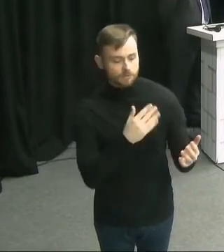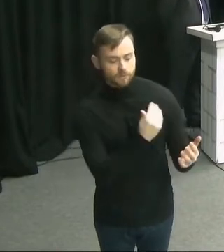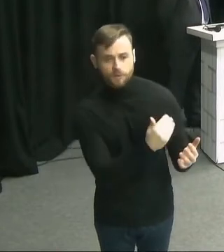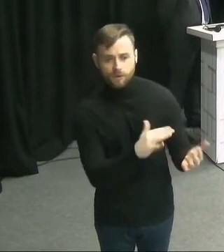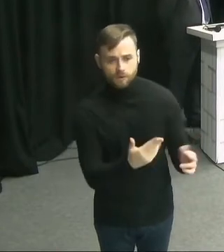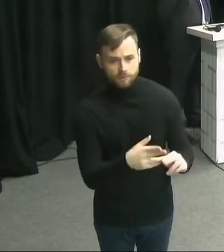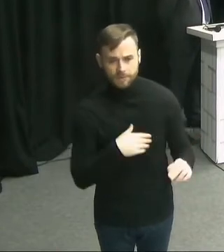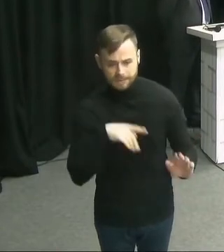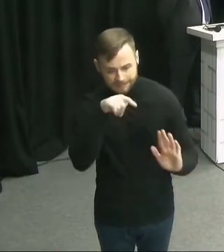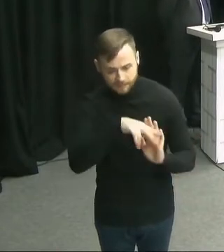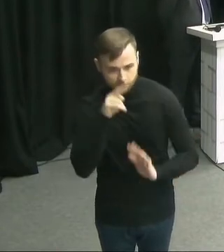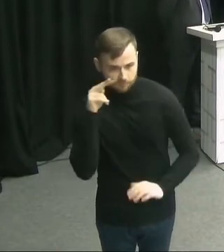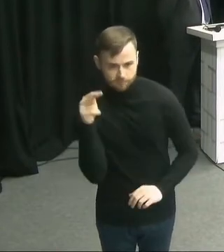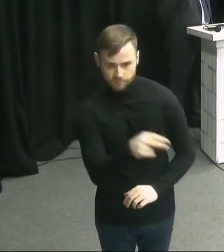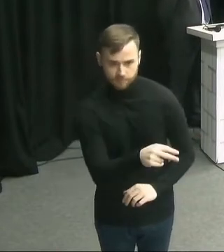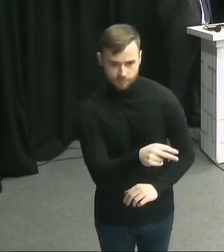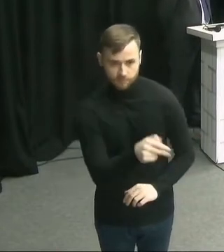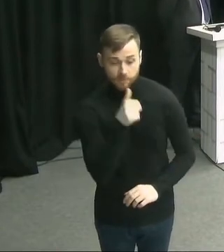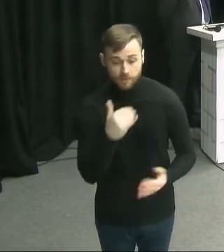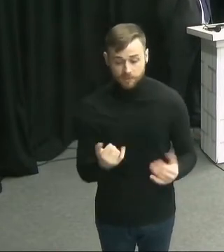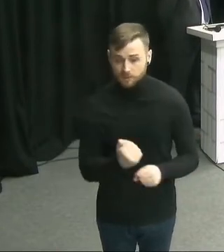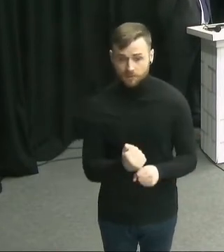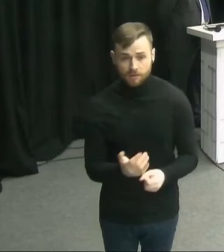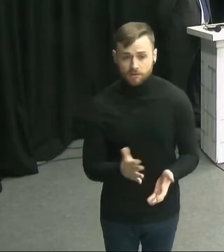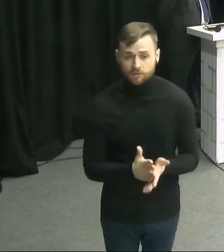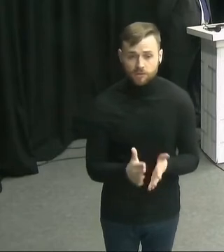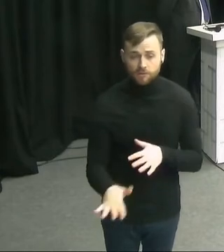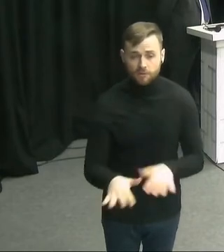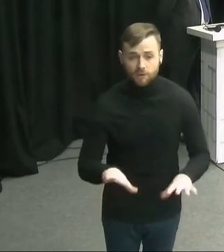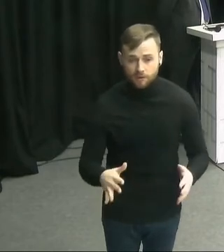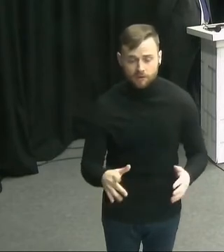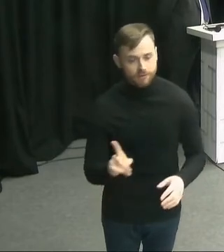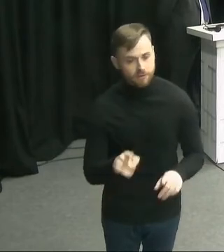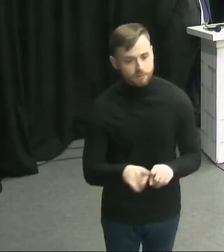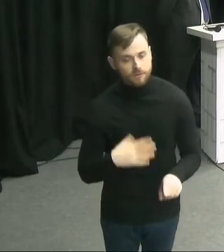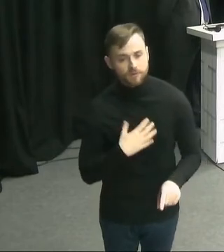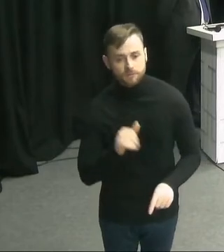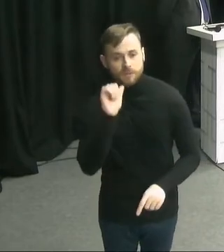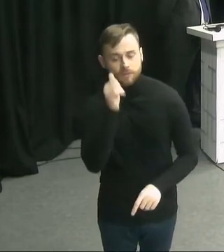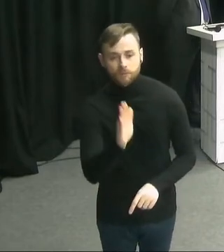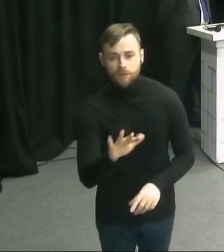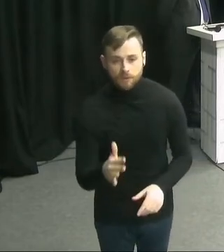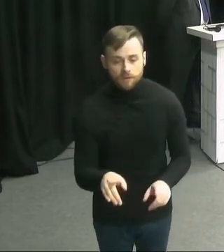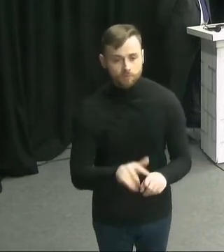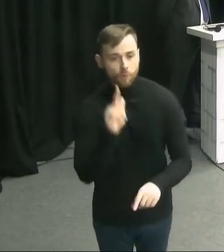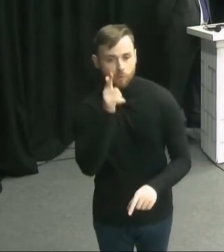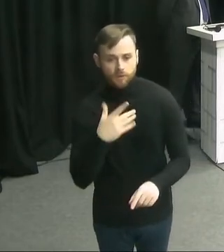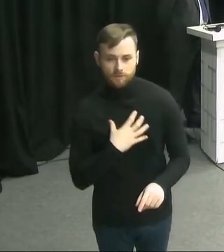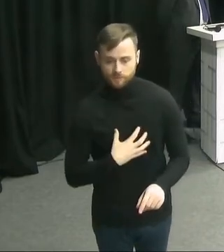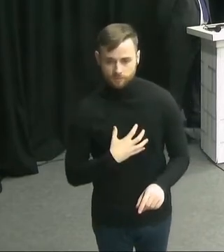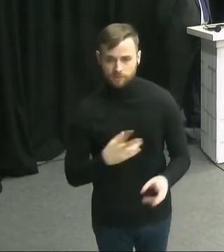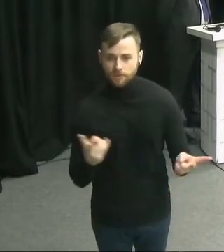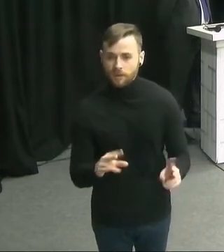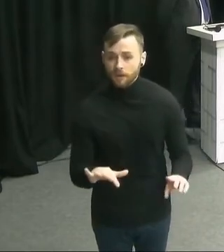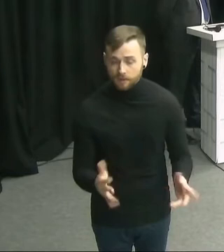have to look at this, have a deep comprehension of the jobs in the future, and we have to understand what you will